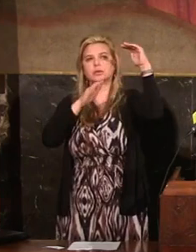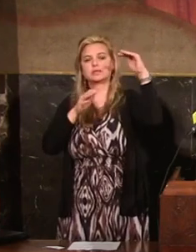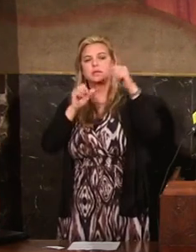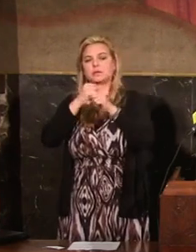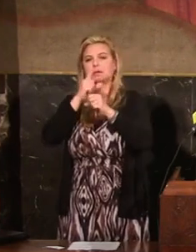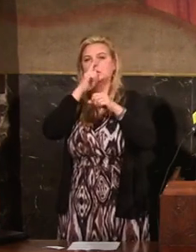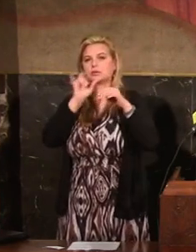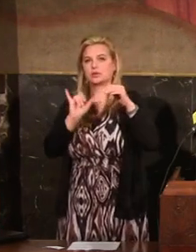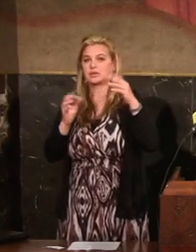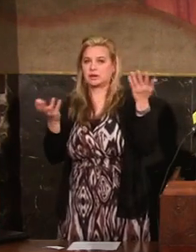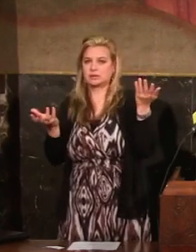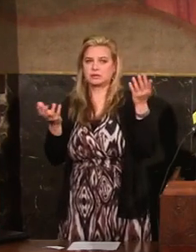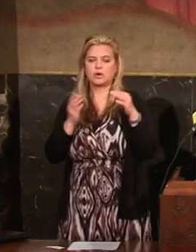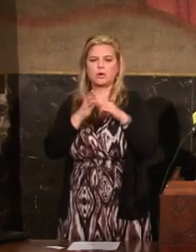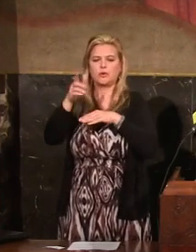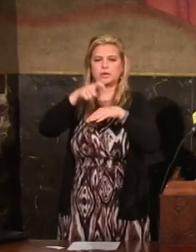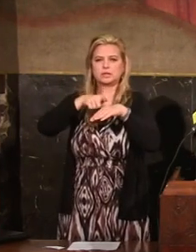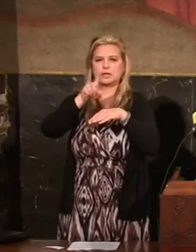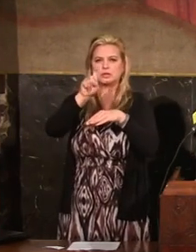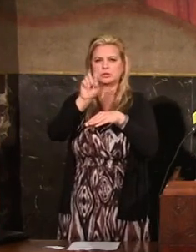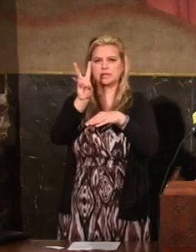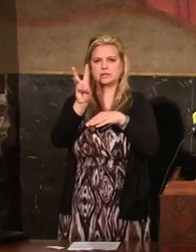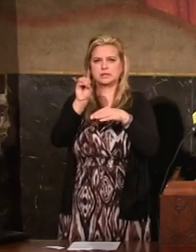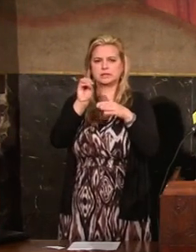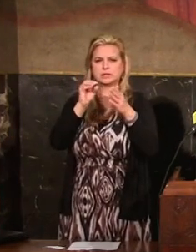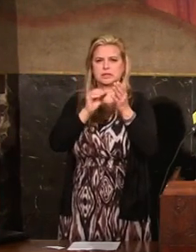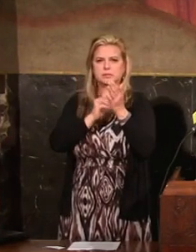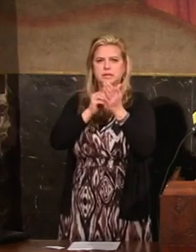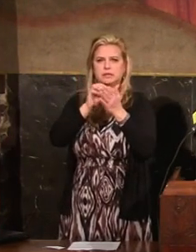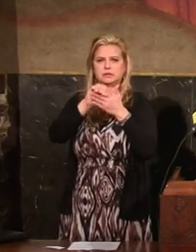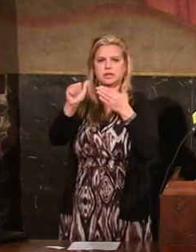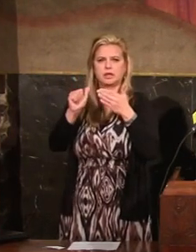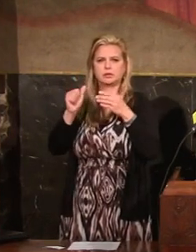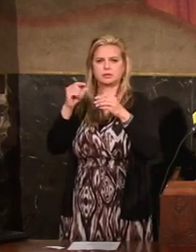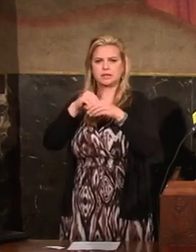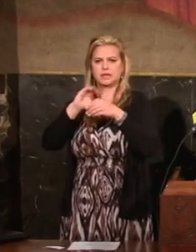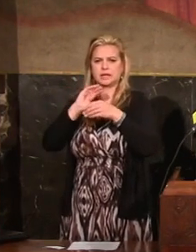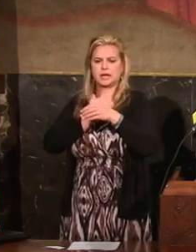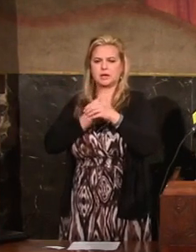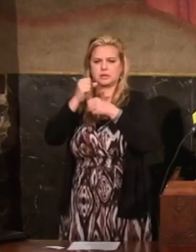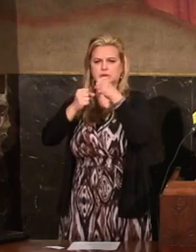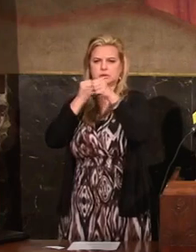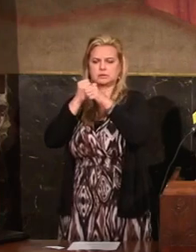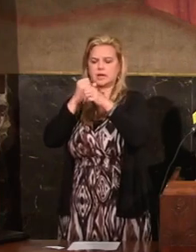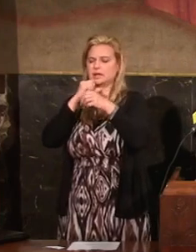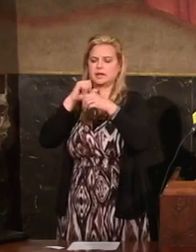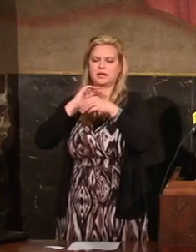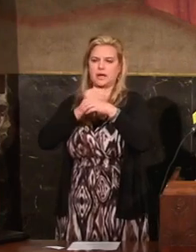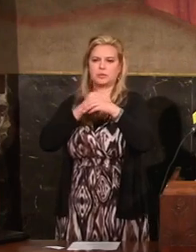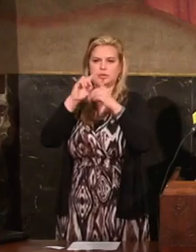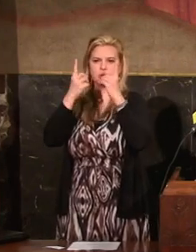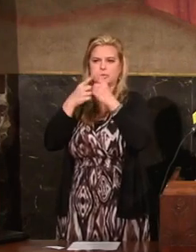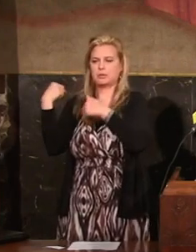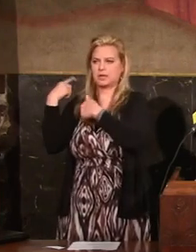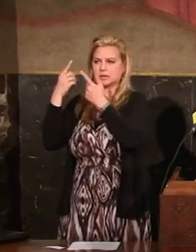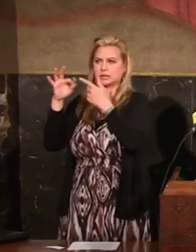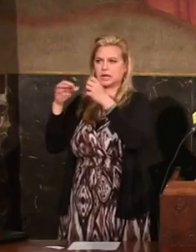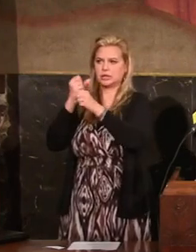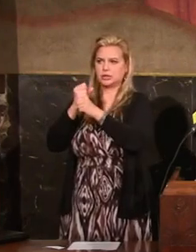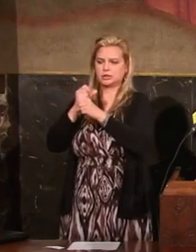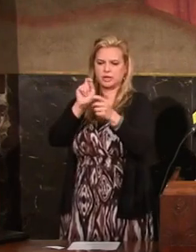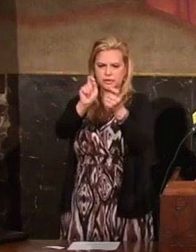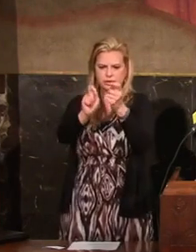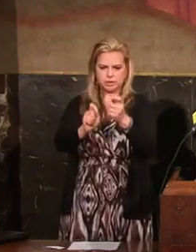like. And over time, that's $160 million in our department over the last 9 years. So those adjustments makes it look like our